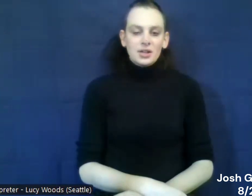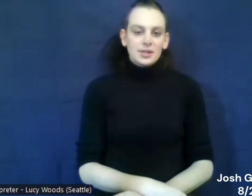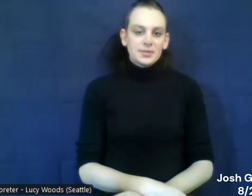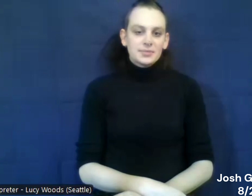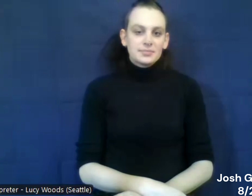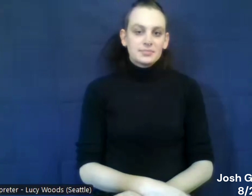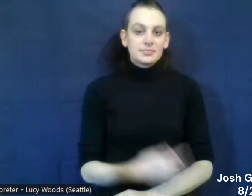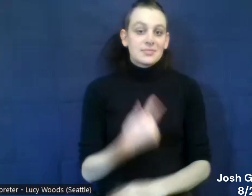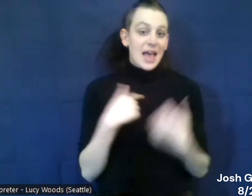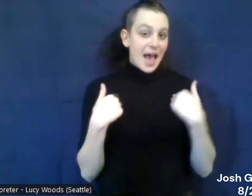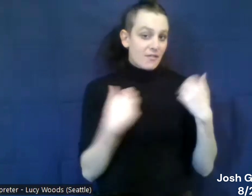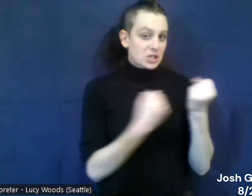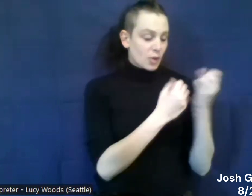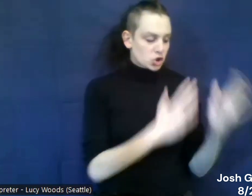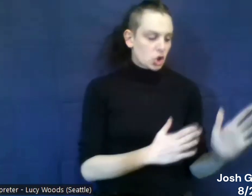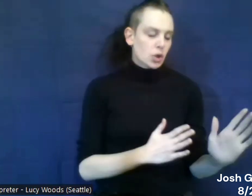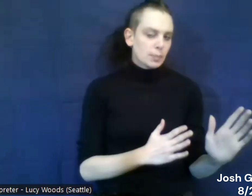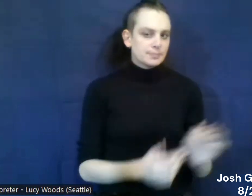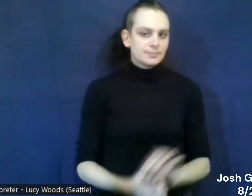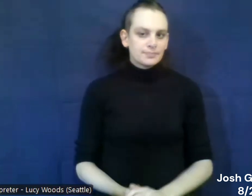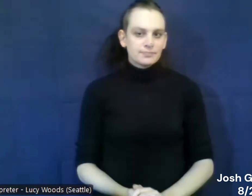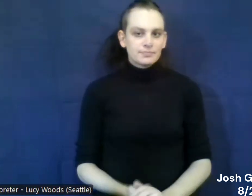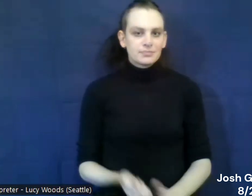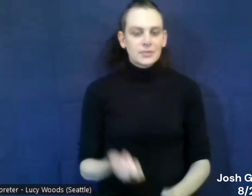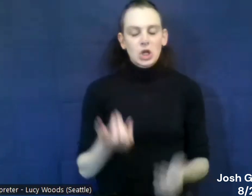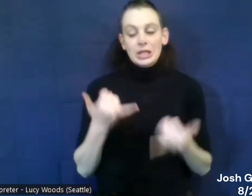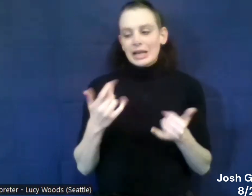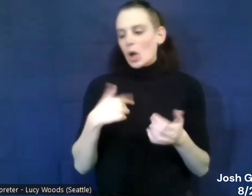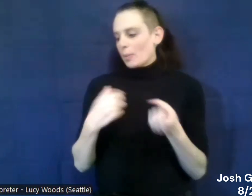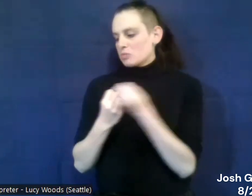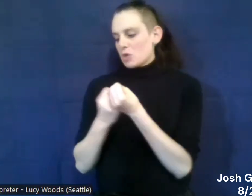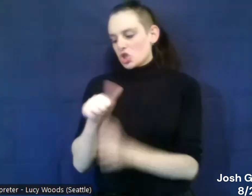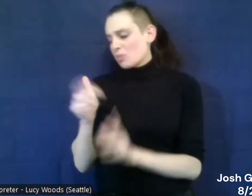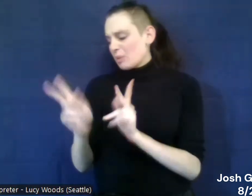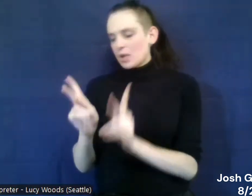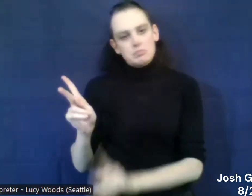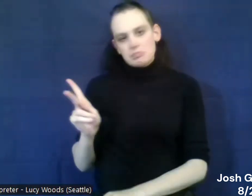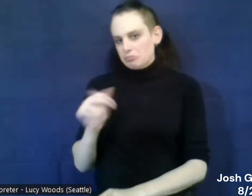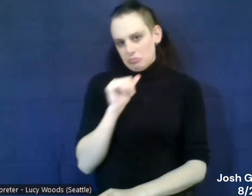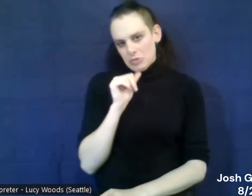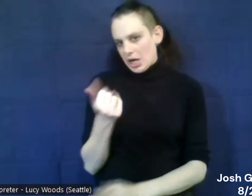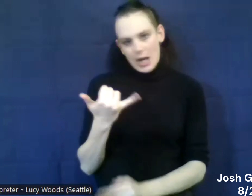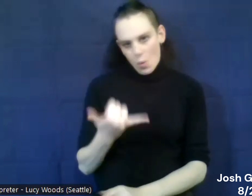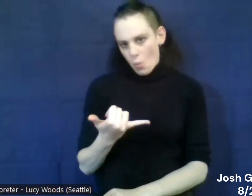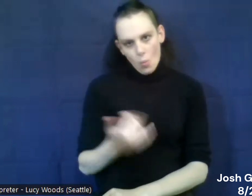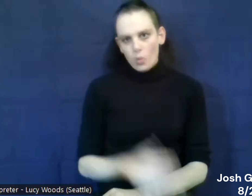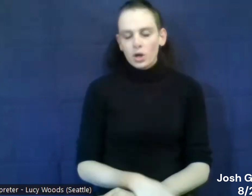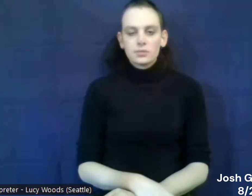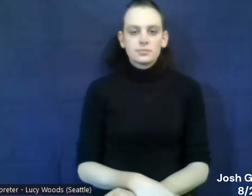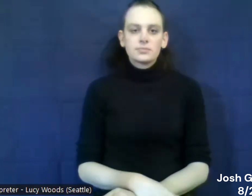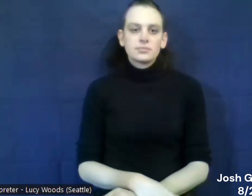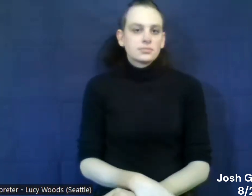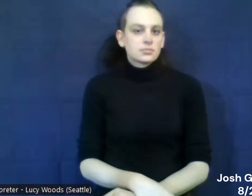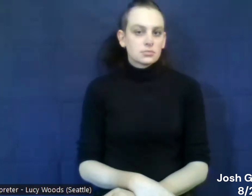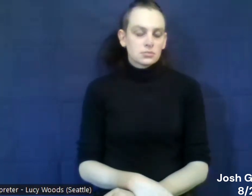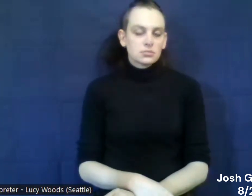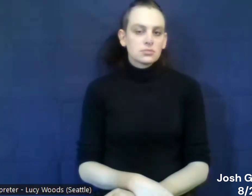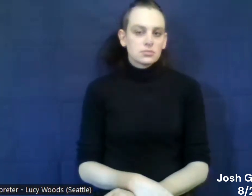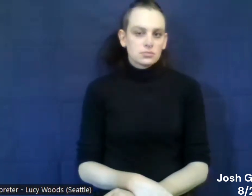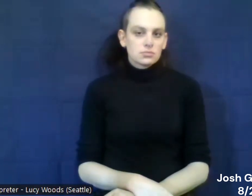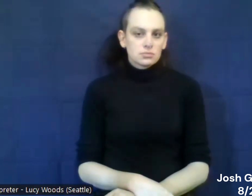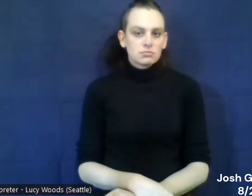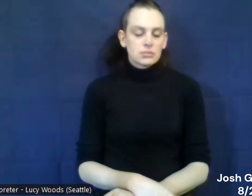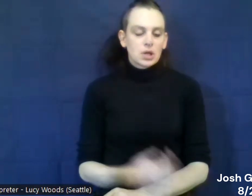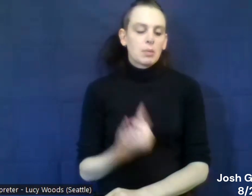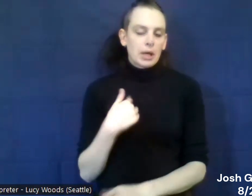I have a sponsor. I'm not currently sponsoring anyone, but I